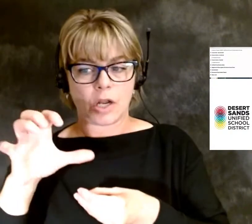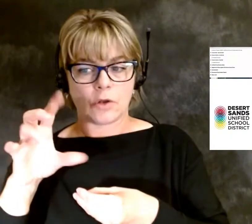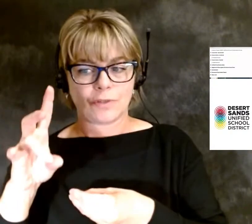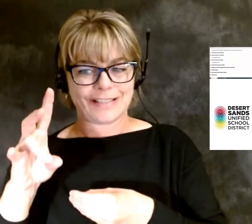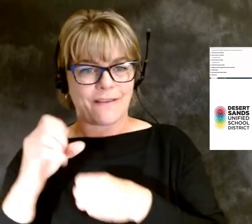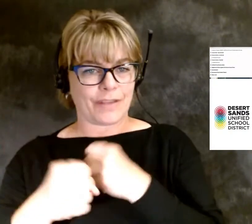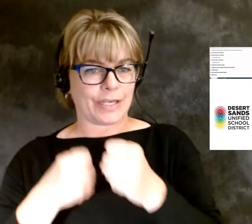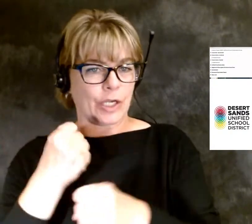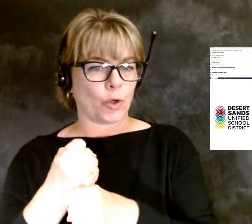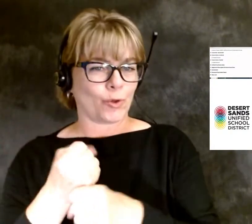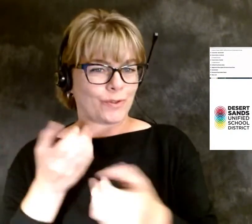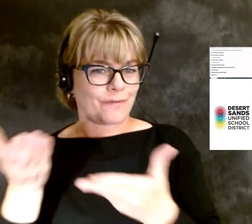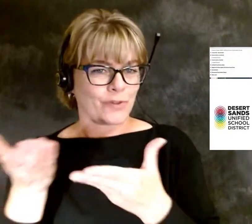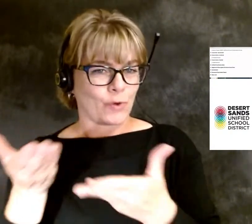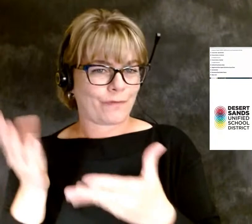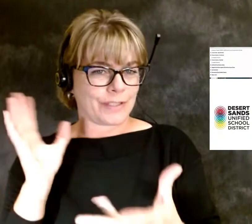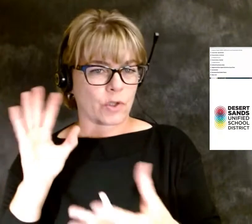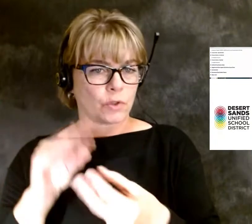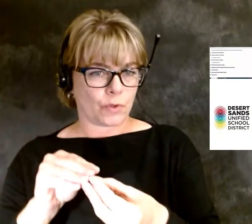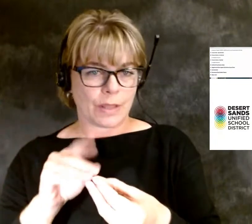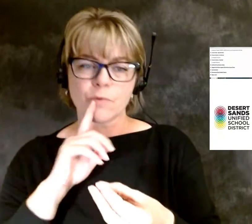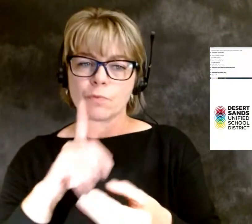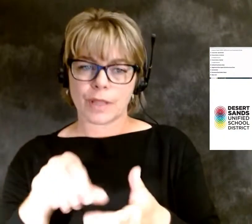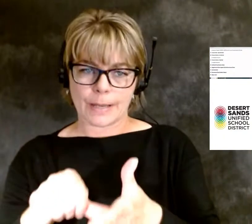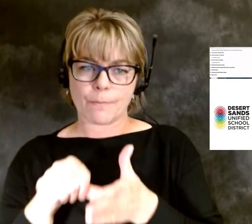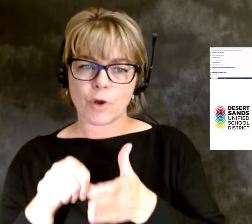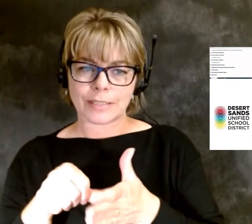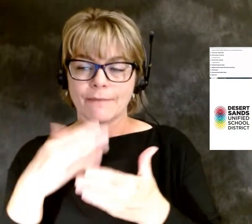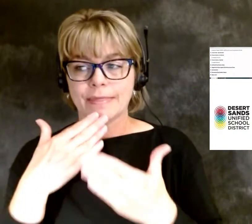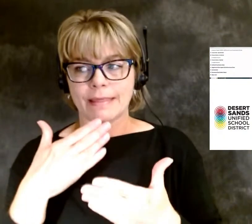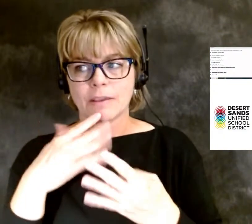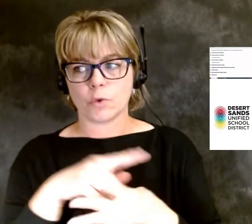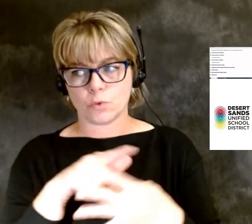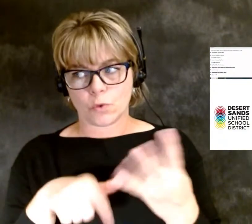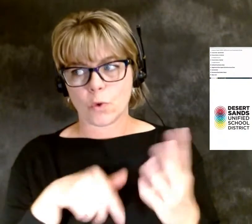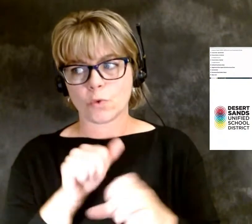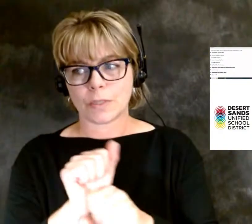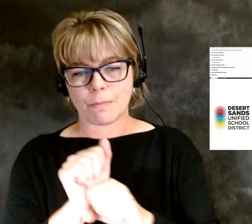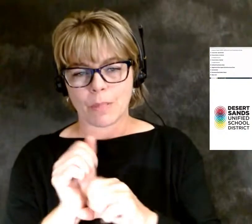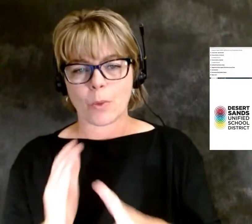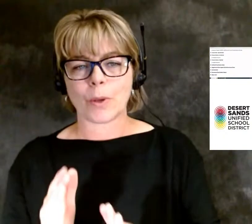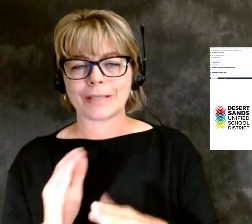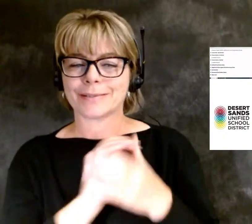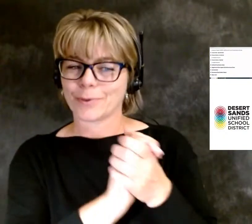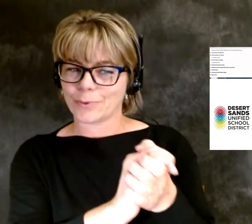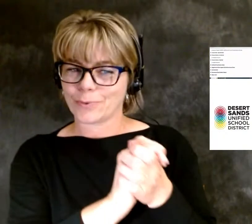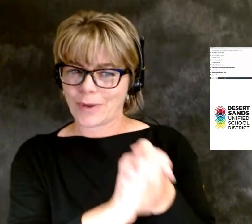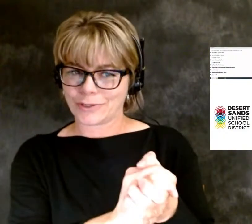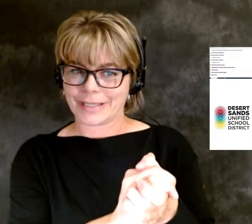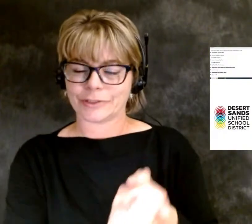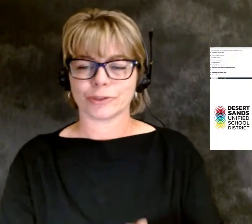years of service. Pretty impressive. So thank you so much to those employees and congratulations to them.